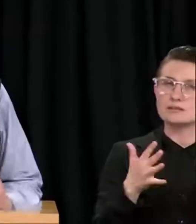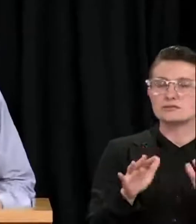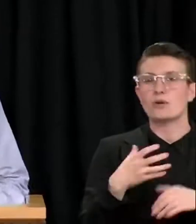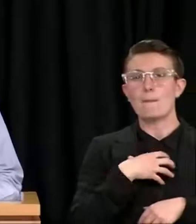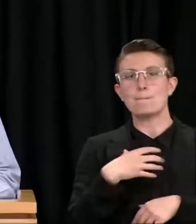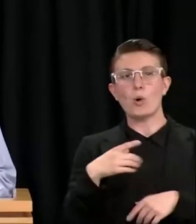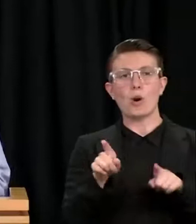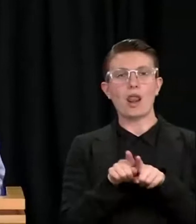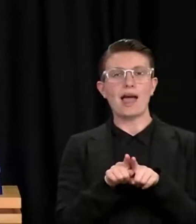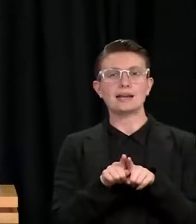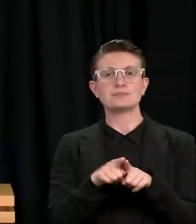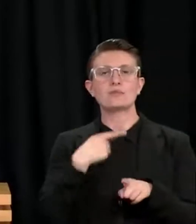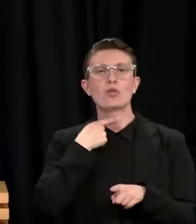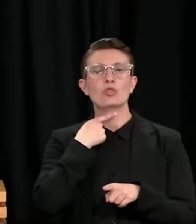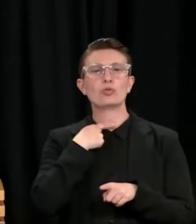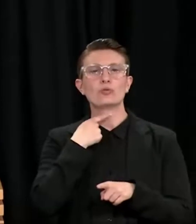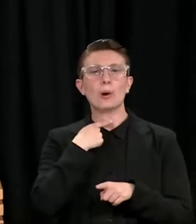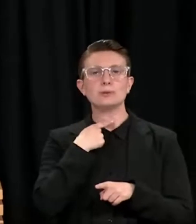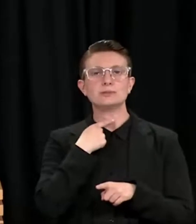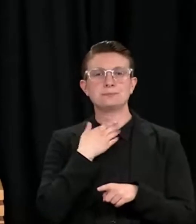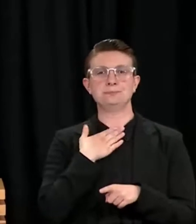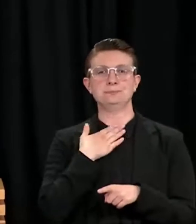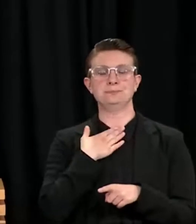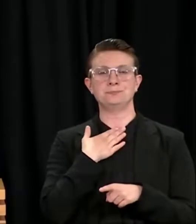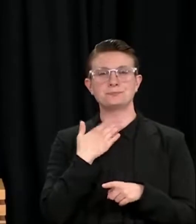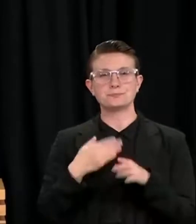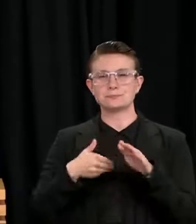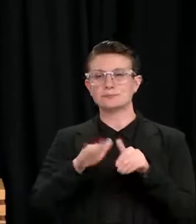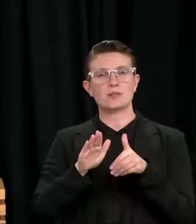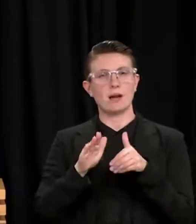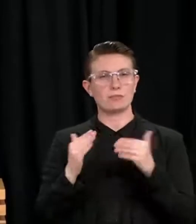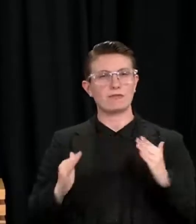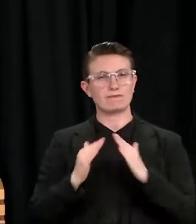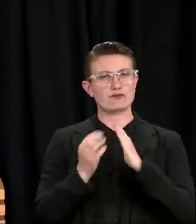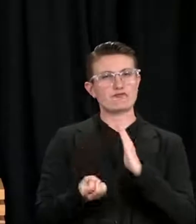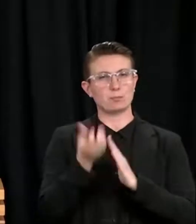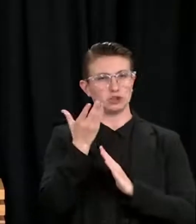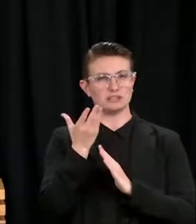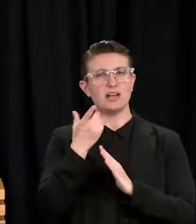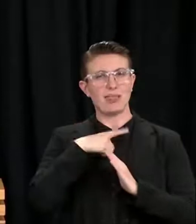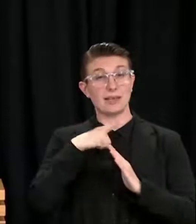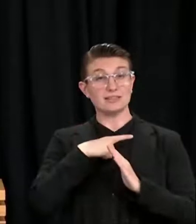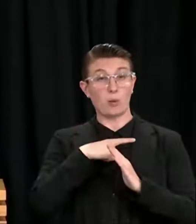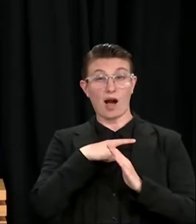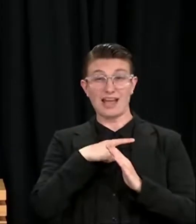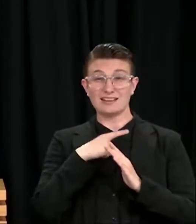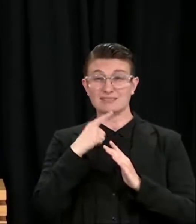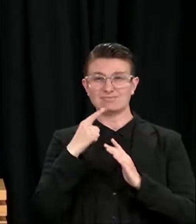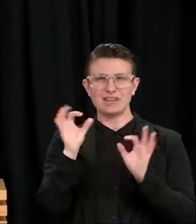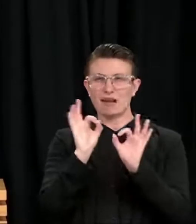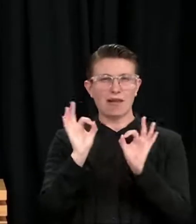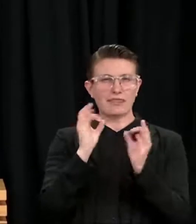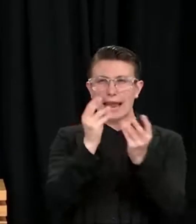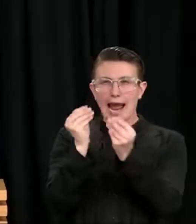almost like a throat clearing kind of eruption, and that's why material probably won't have made it